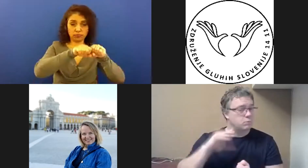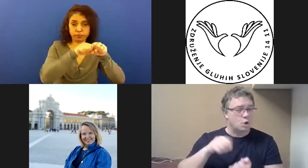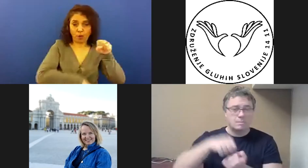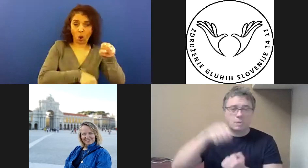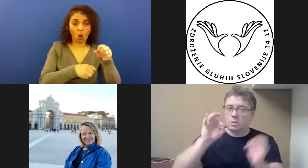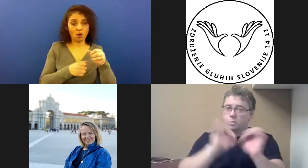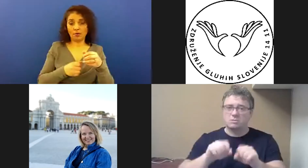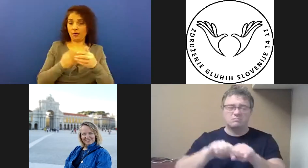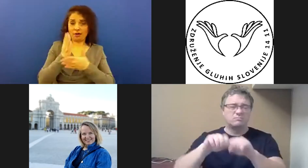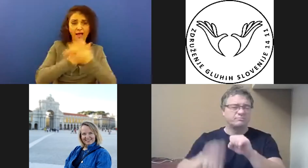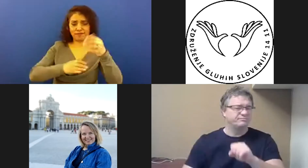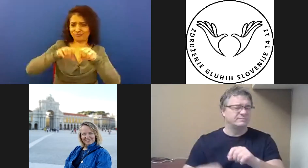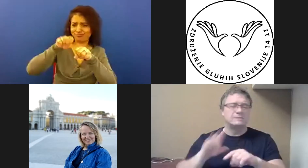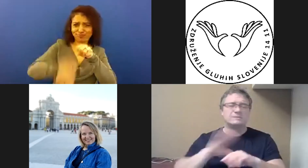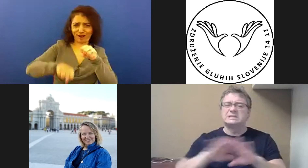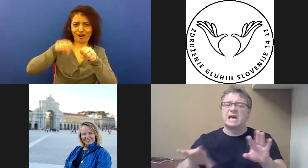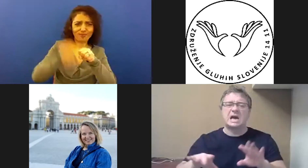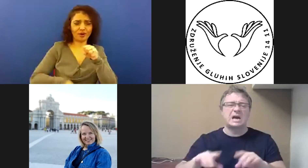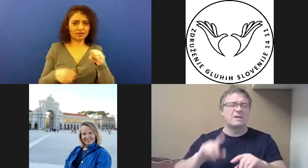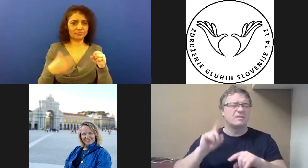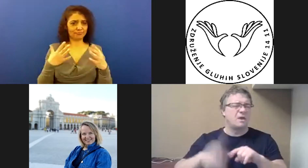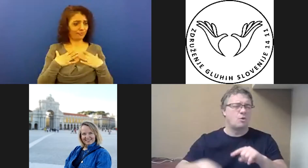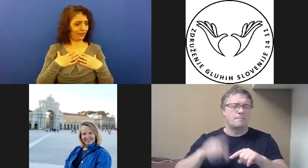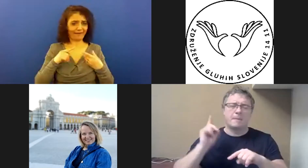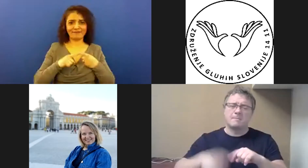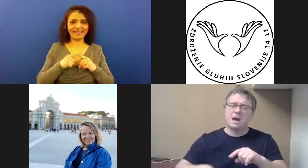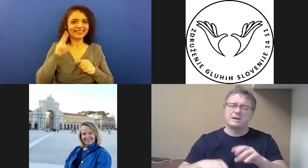from that 20 or 30, half dropped out of school.